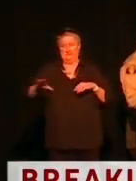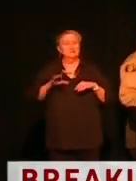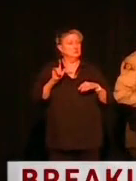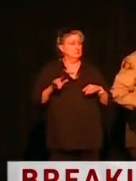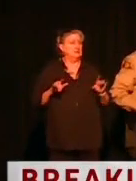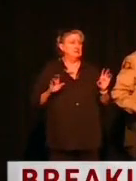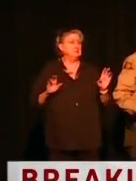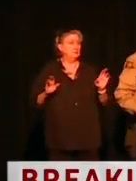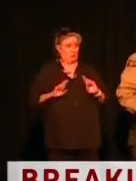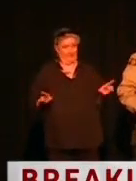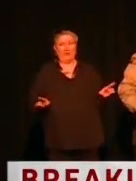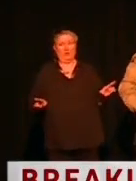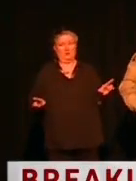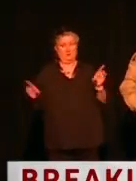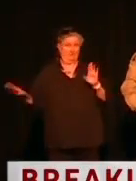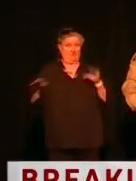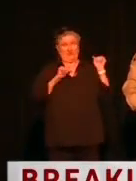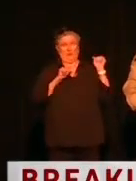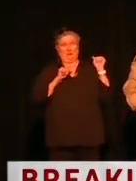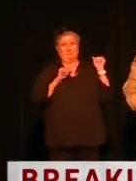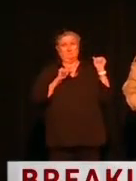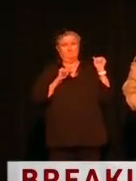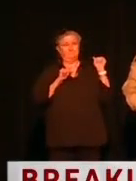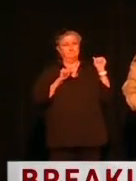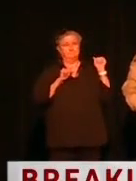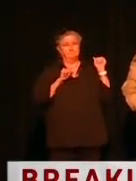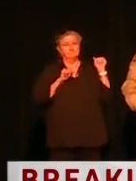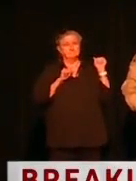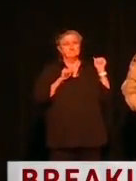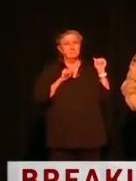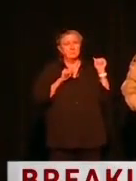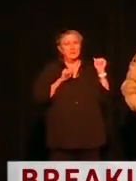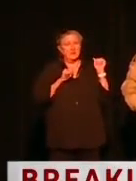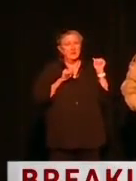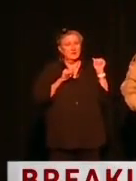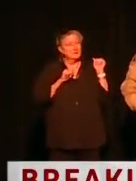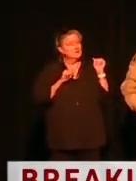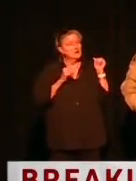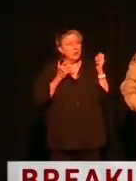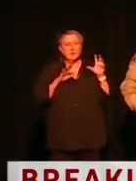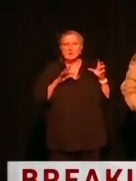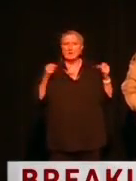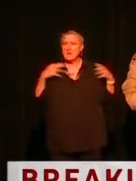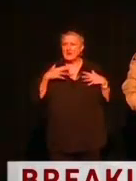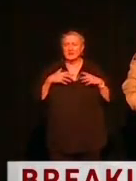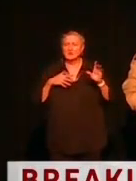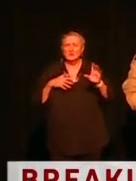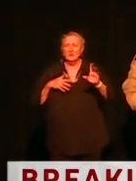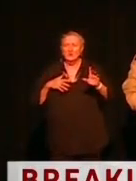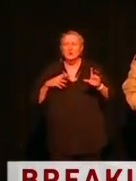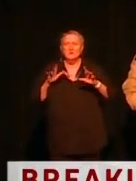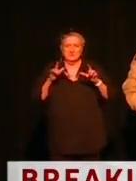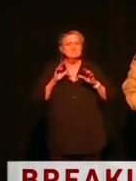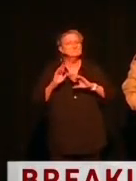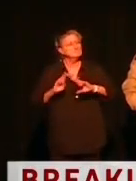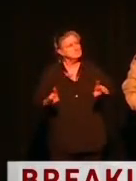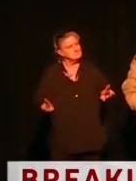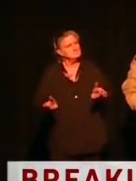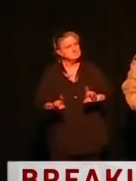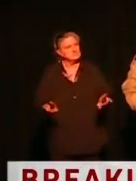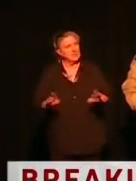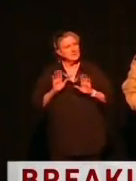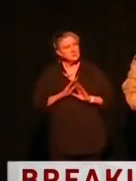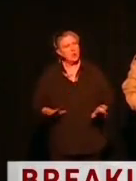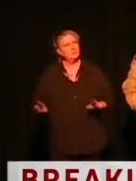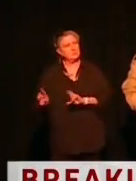be prepared to evacuate. And we don't want you to get panicked, but we want you to be prepared.